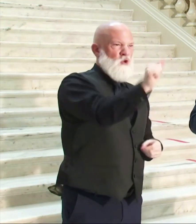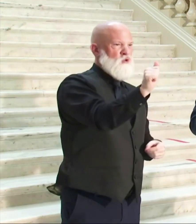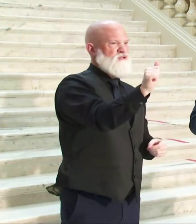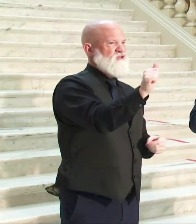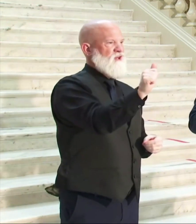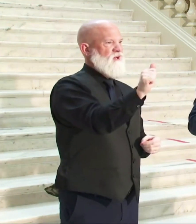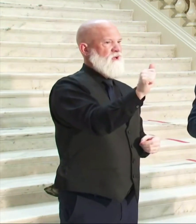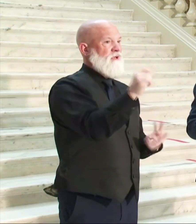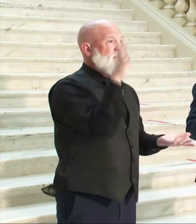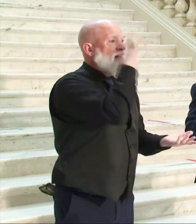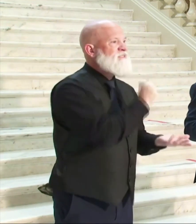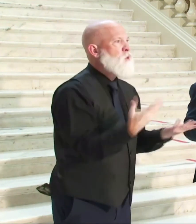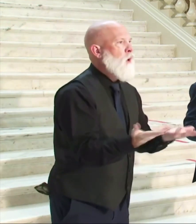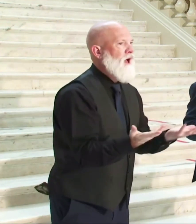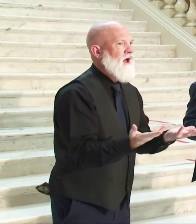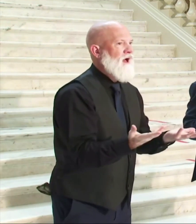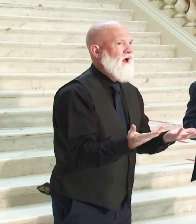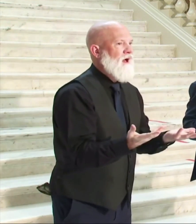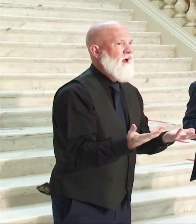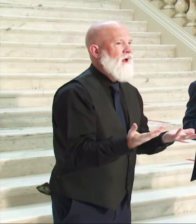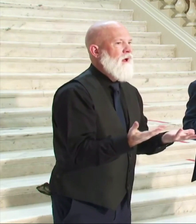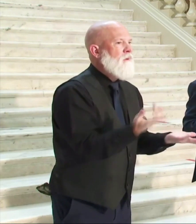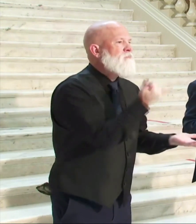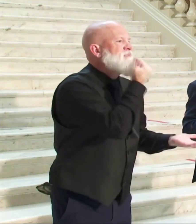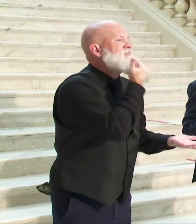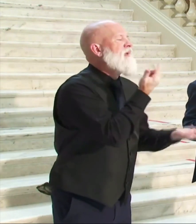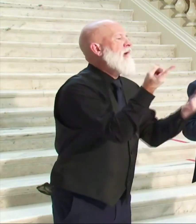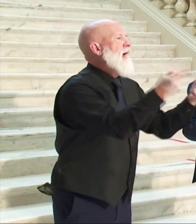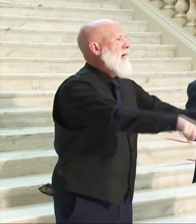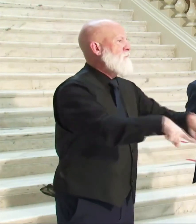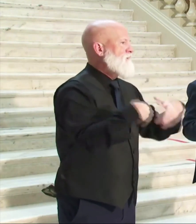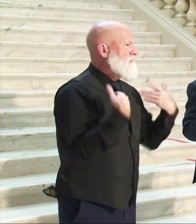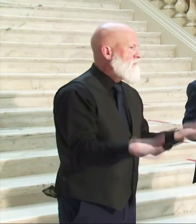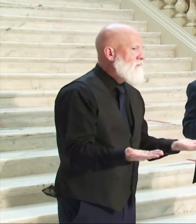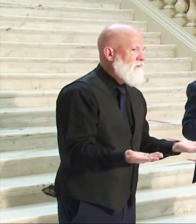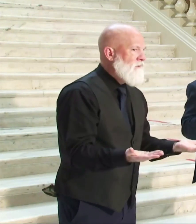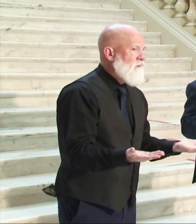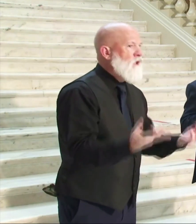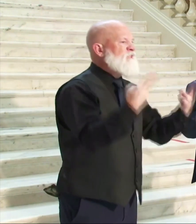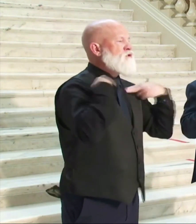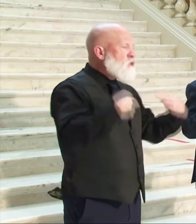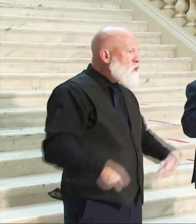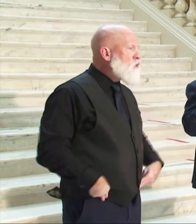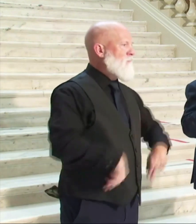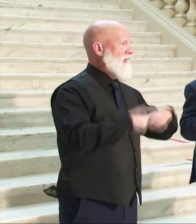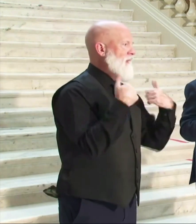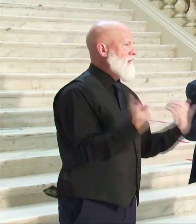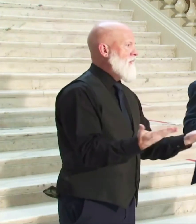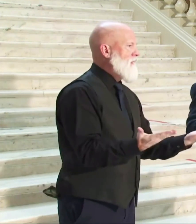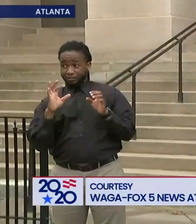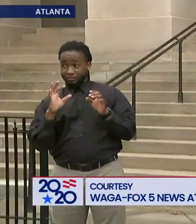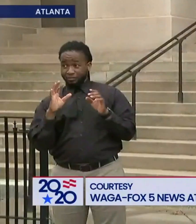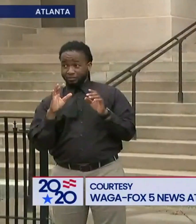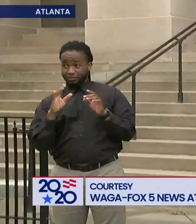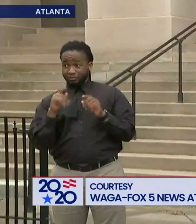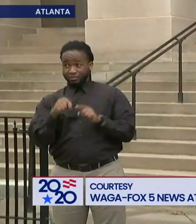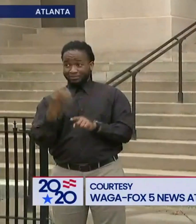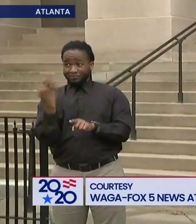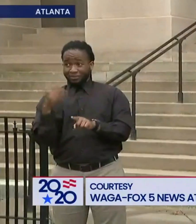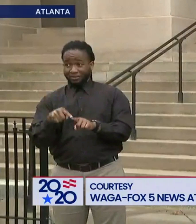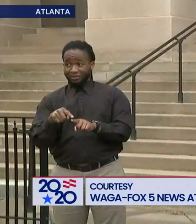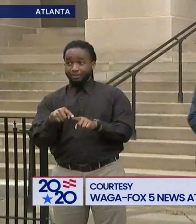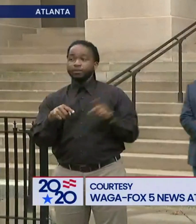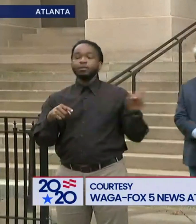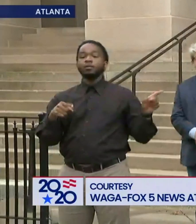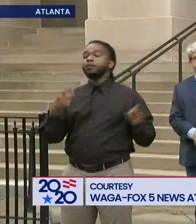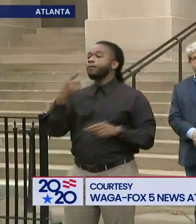You have to be realistic about that. And yes, there's a highlight on this now because of just the sheer tightness of our race. For more than a year that we